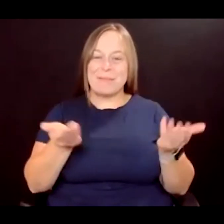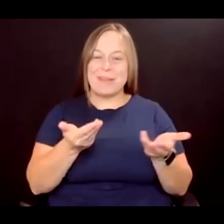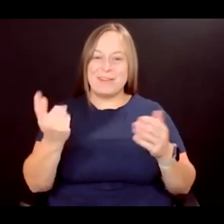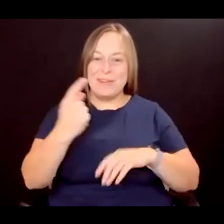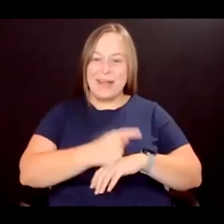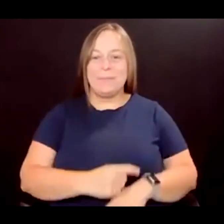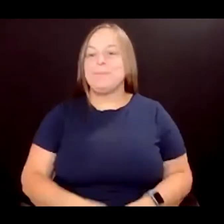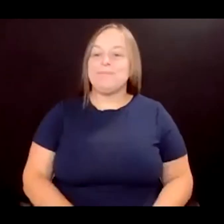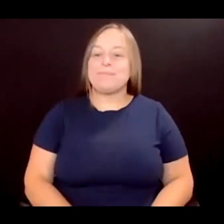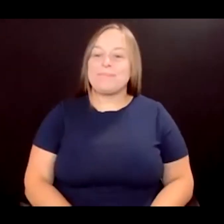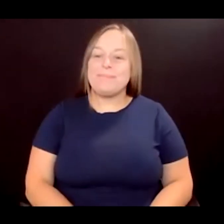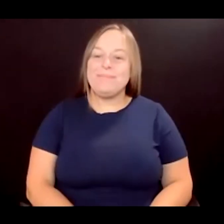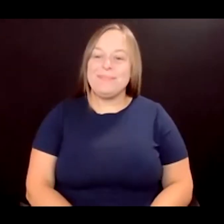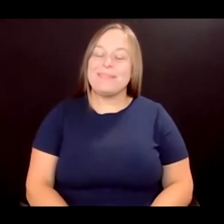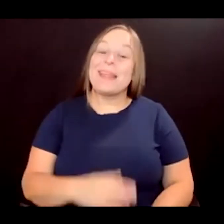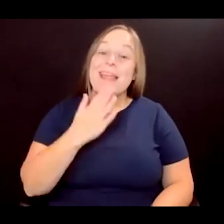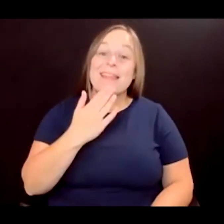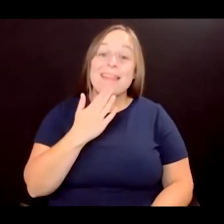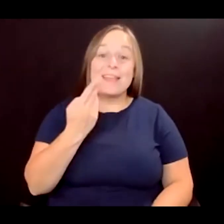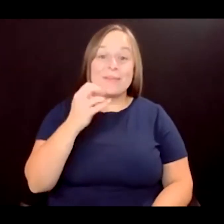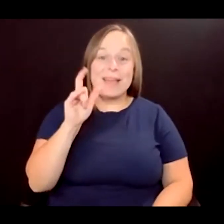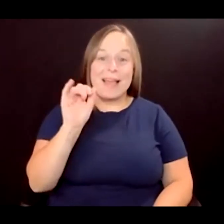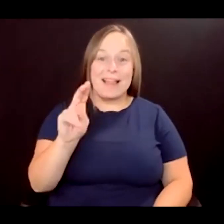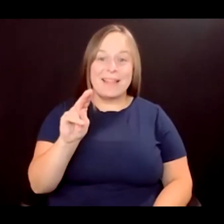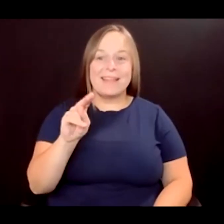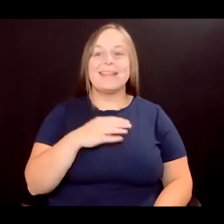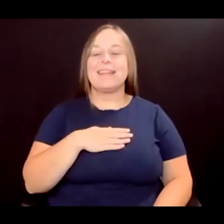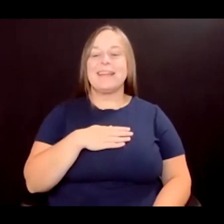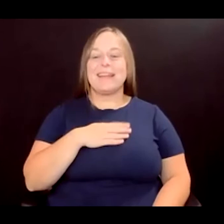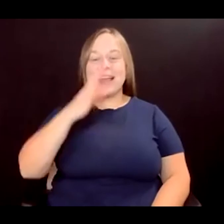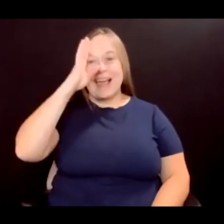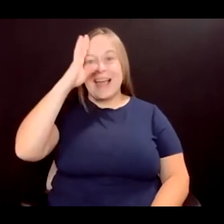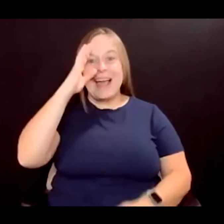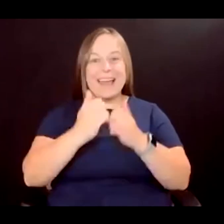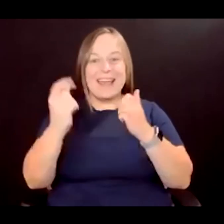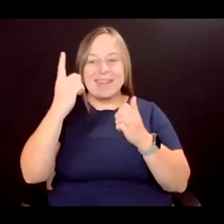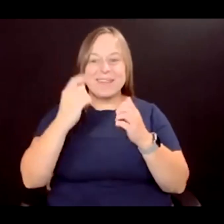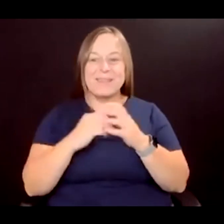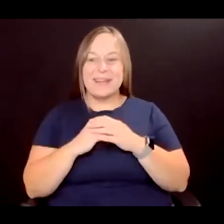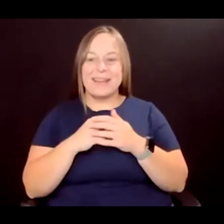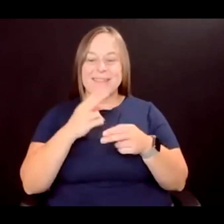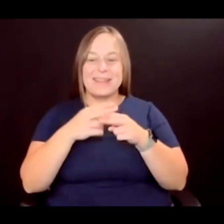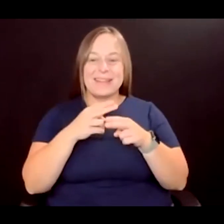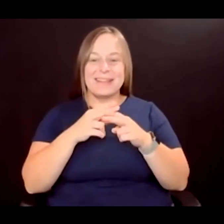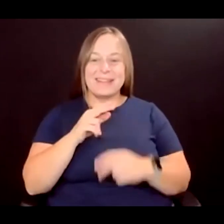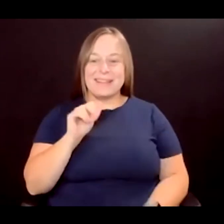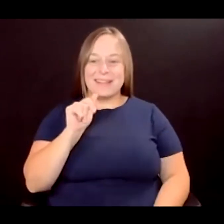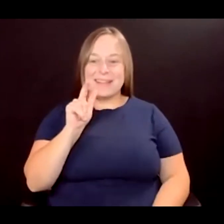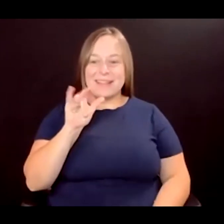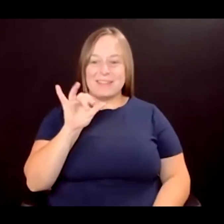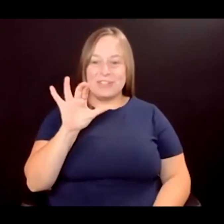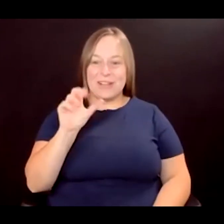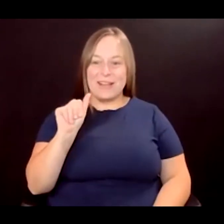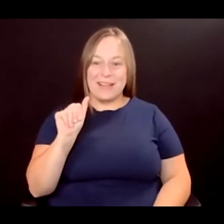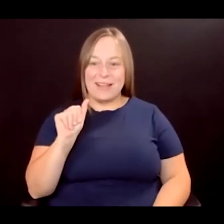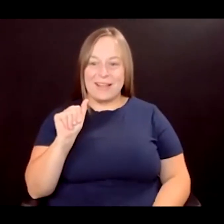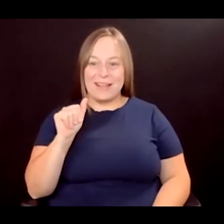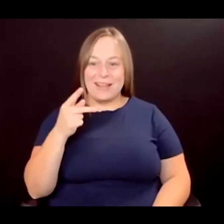be a proponent to make sure that everyone is prepared for anything that might happen with you